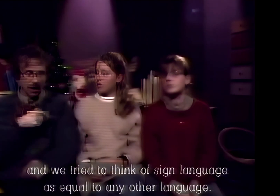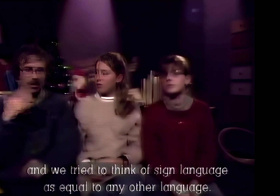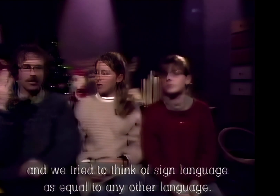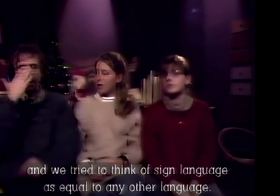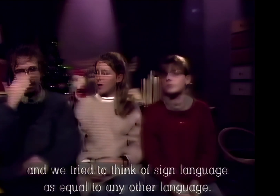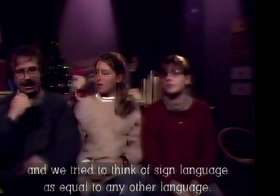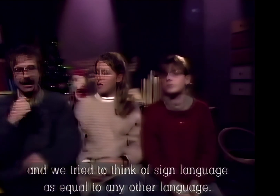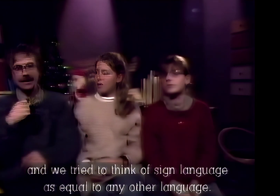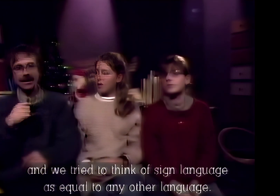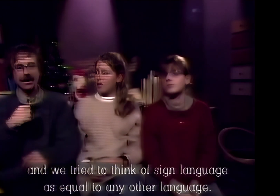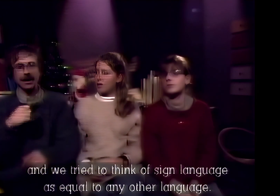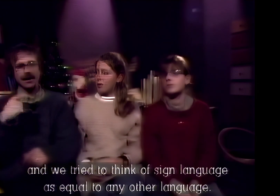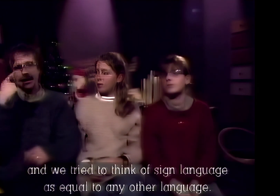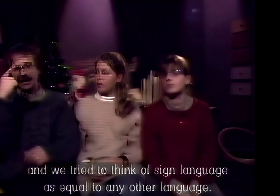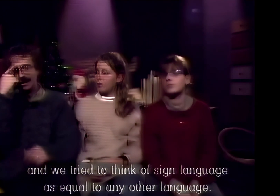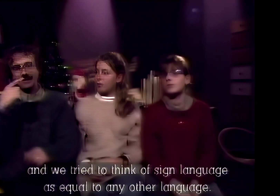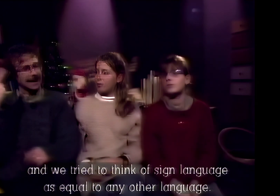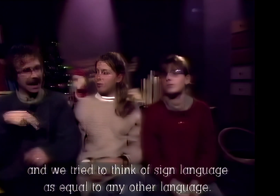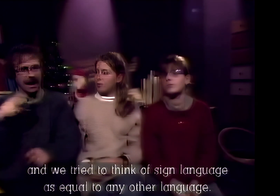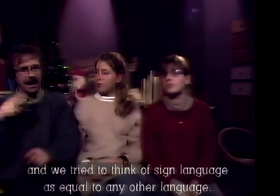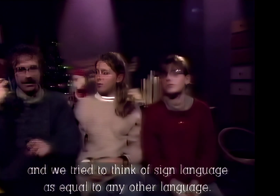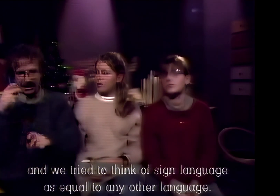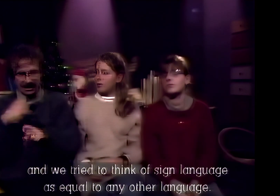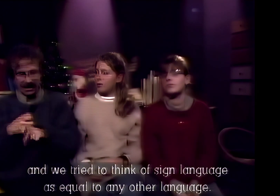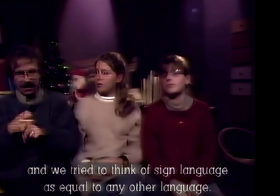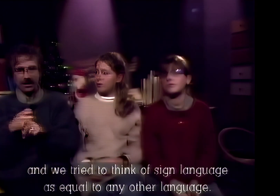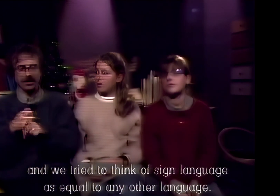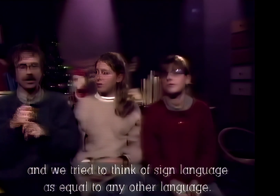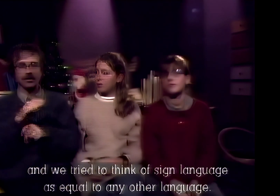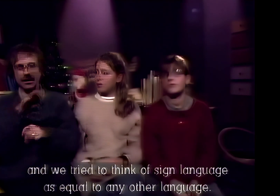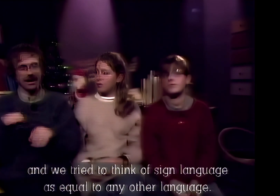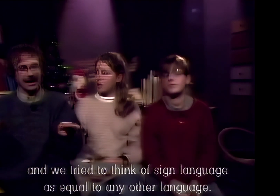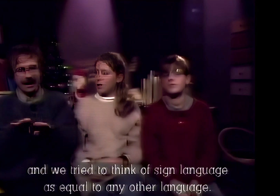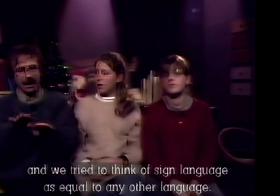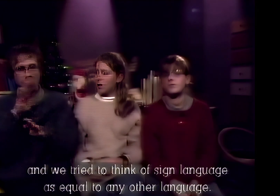read books and stories, and we tried to